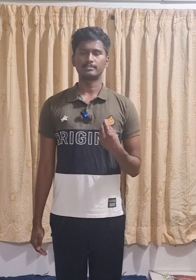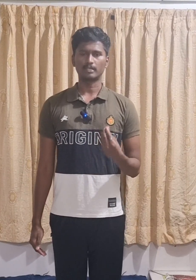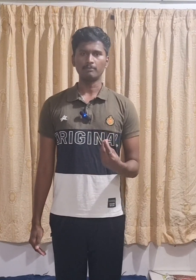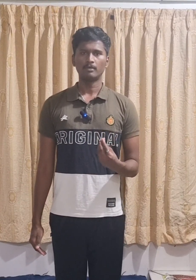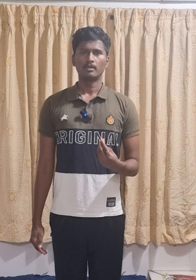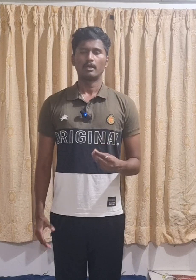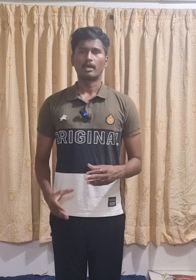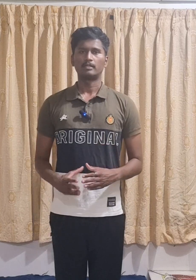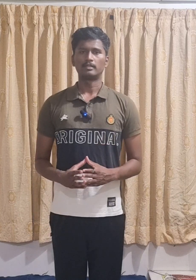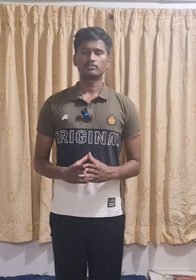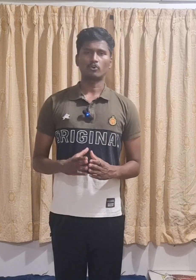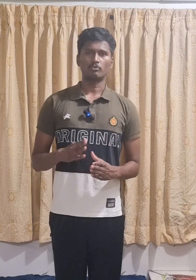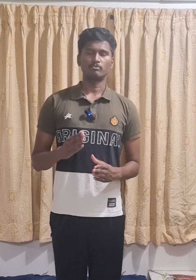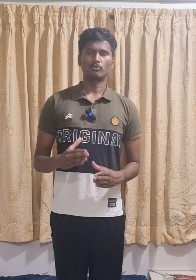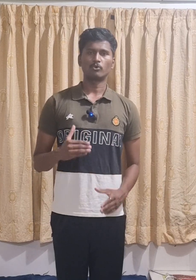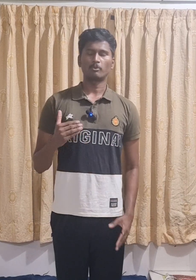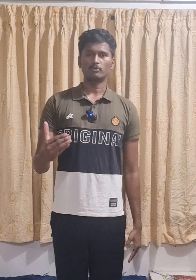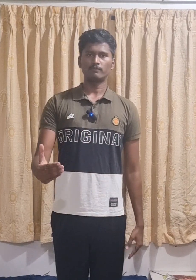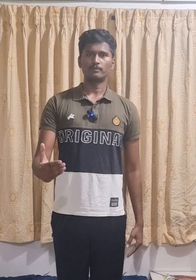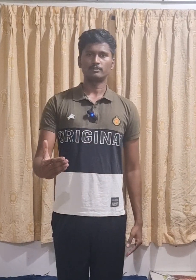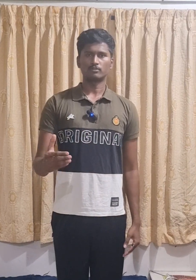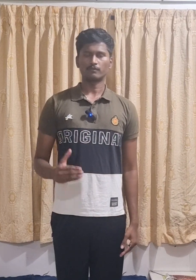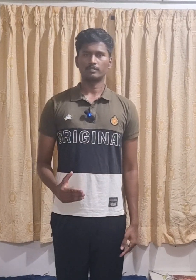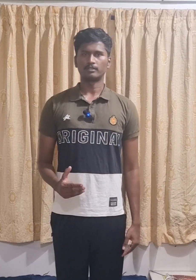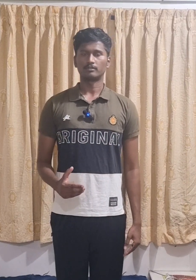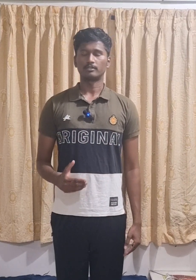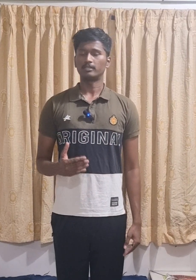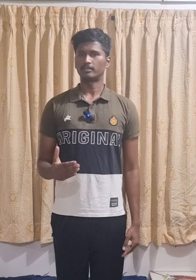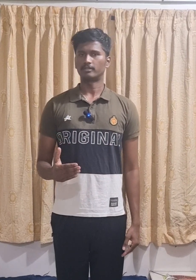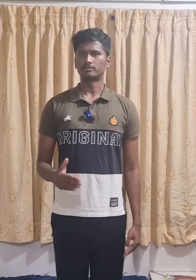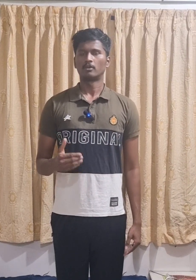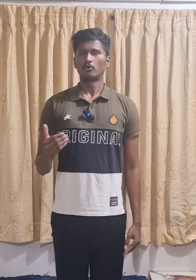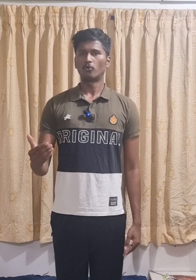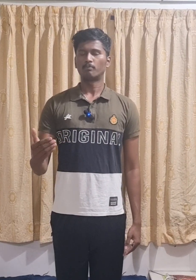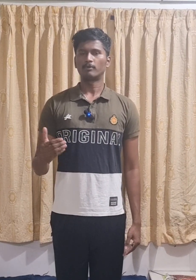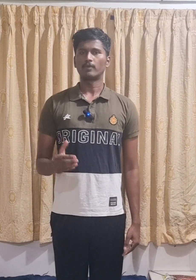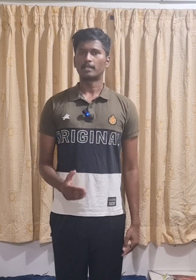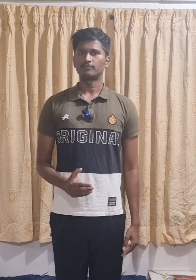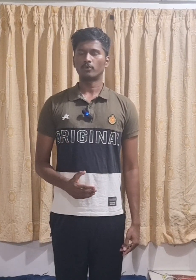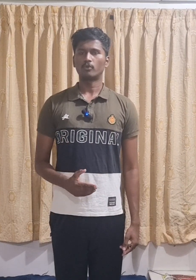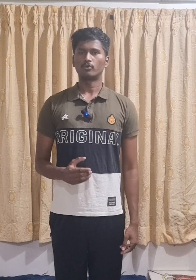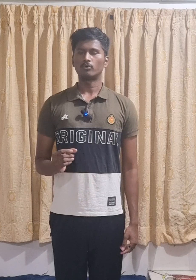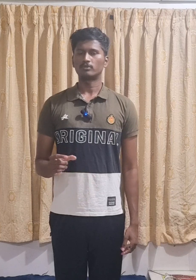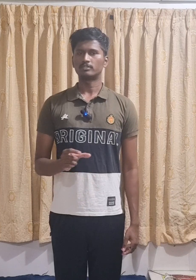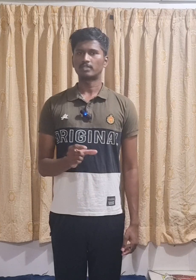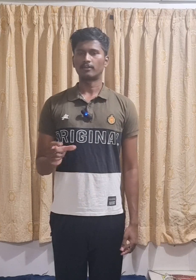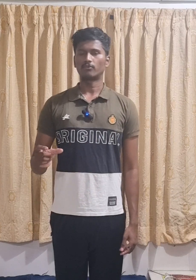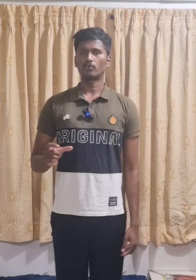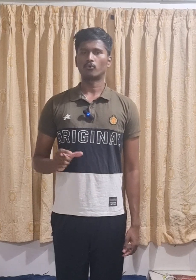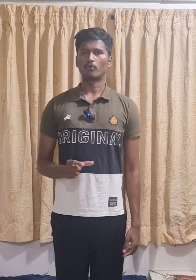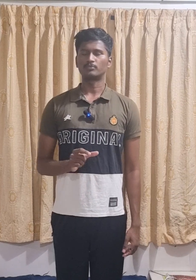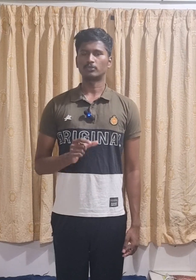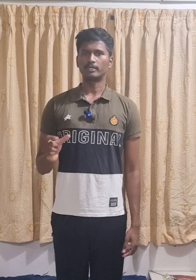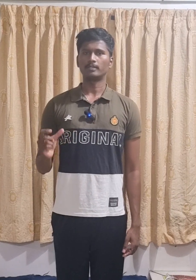type. And let's talk more about the features of inheritance. OOP, as we all know, it stands for Object Oriented